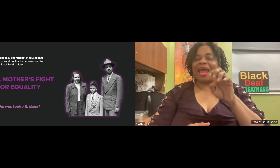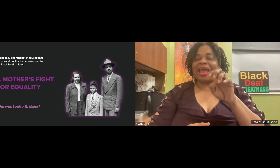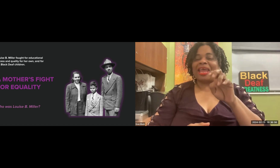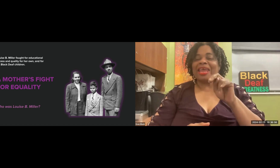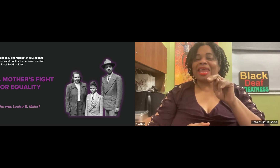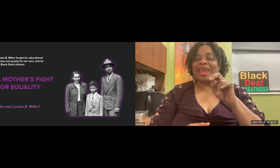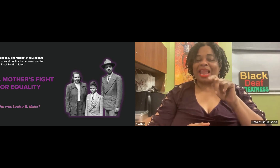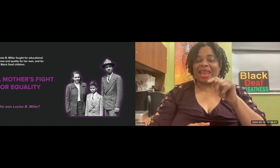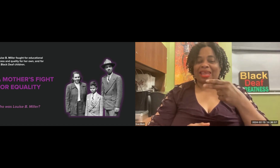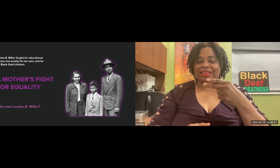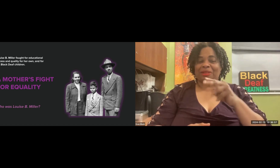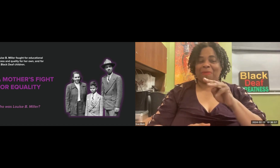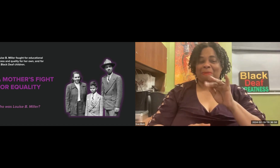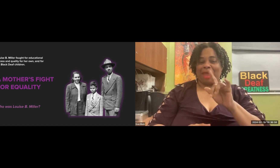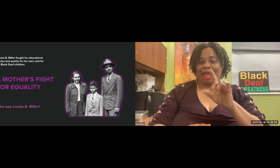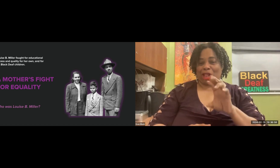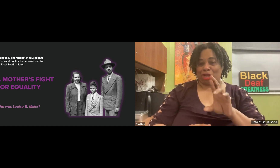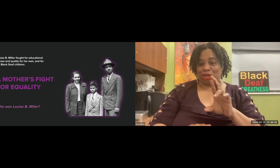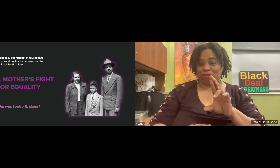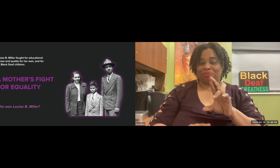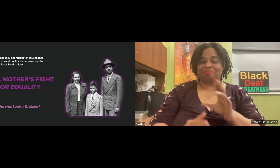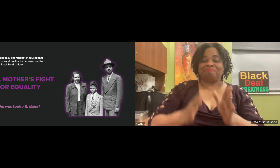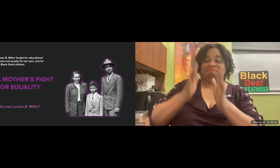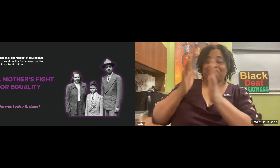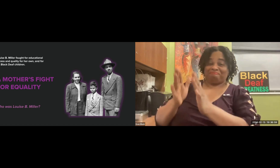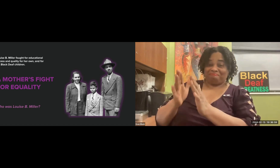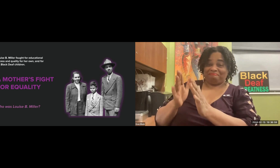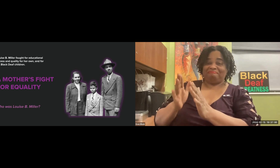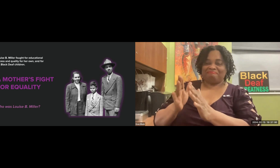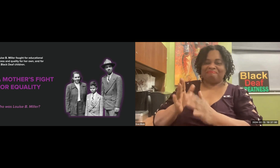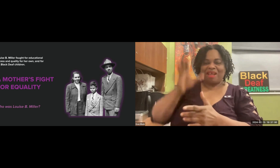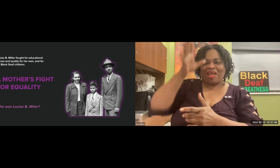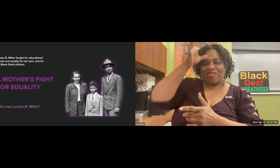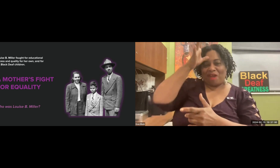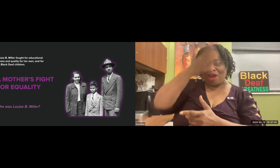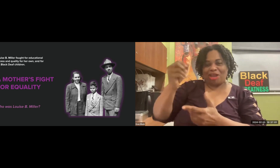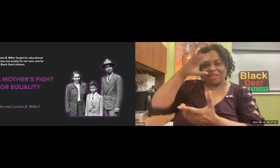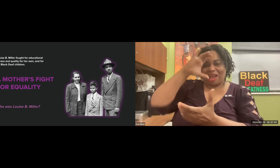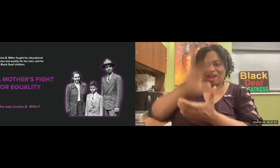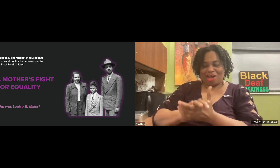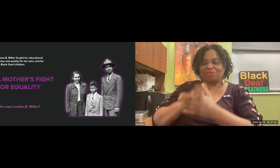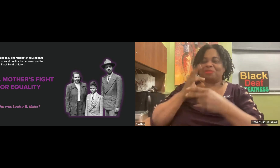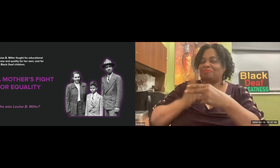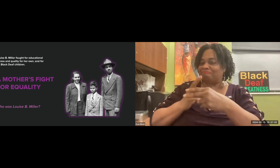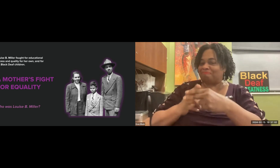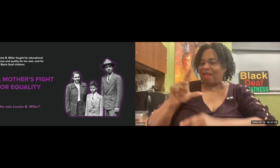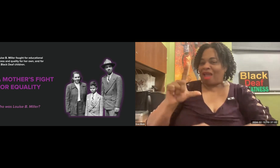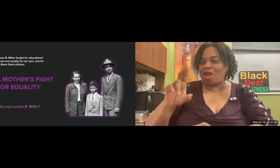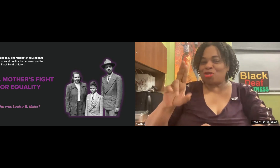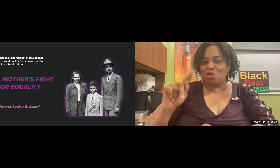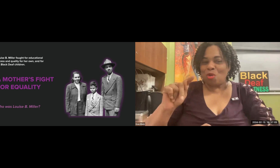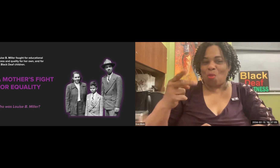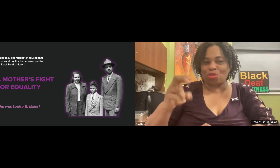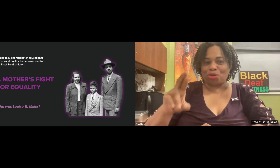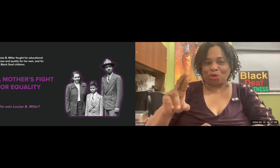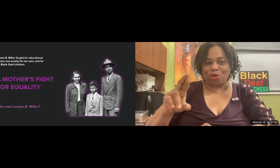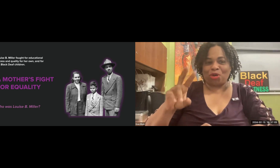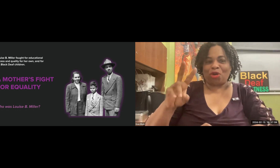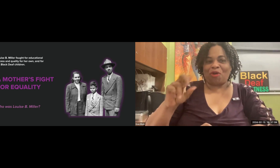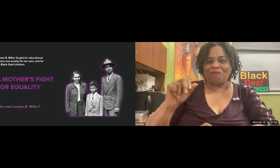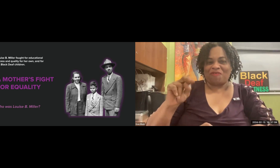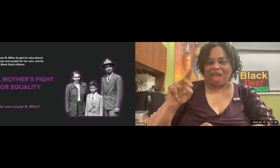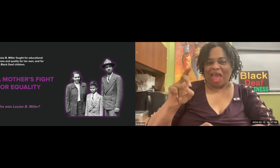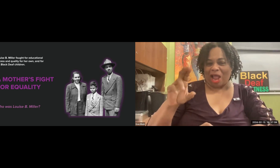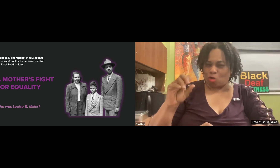Standing next to her in this picture, you'll see her son, Kenneth Jr., and then the father and